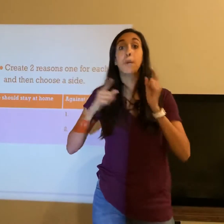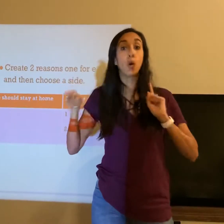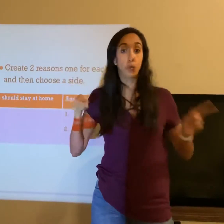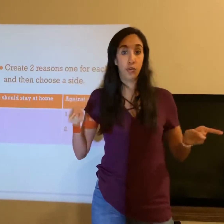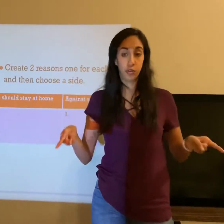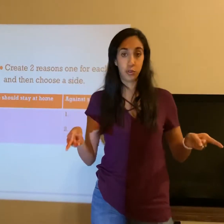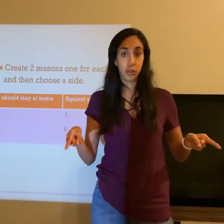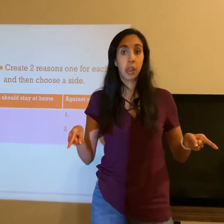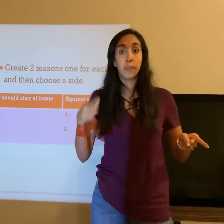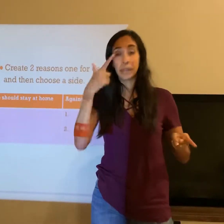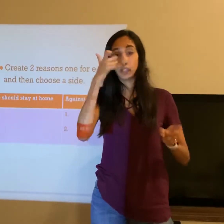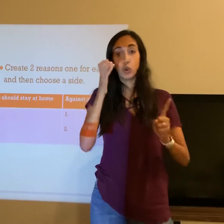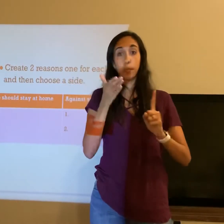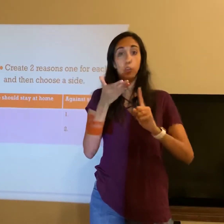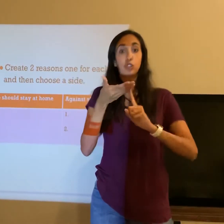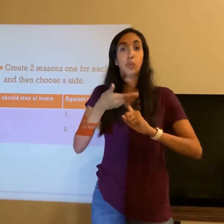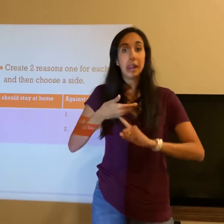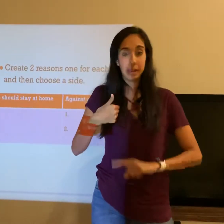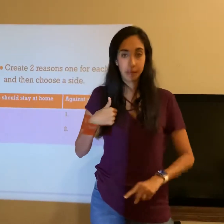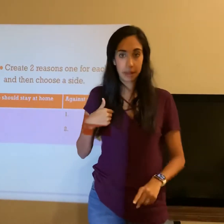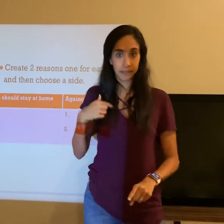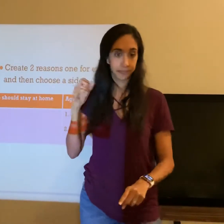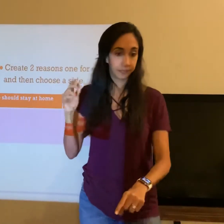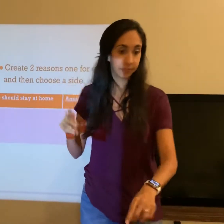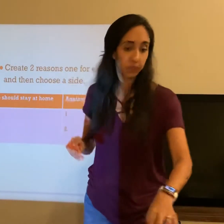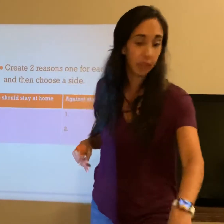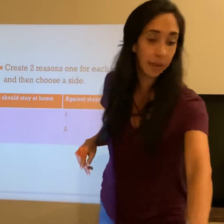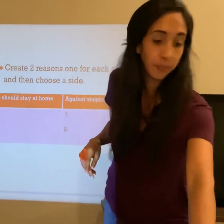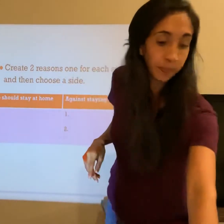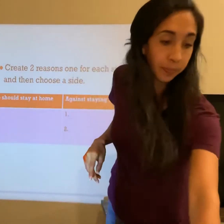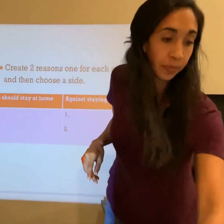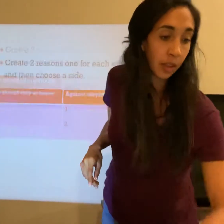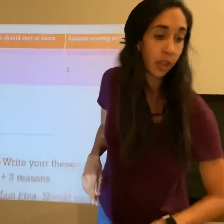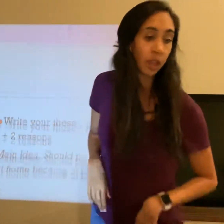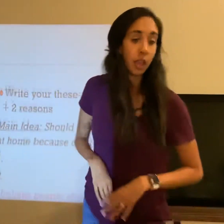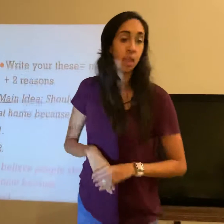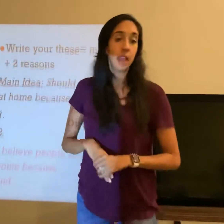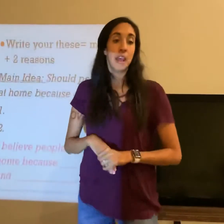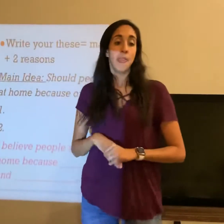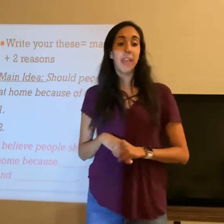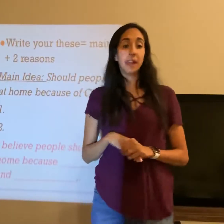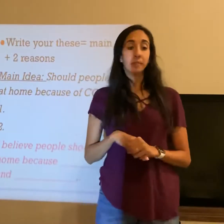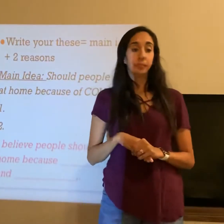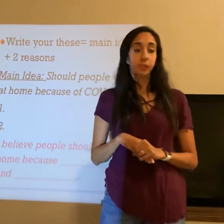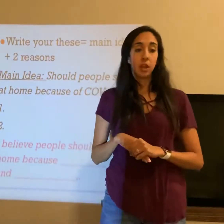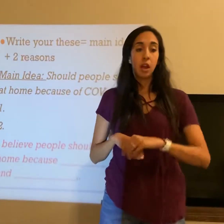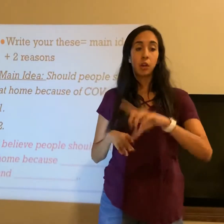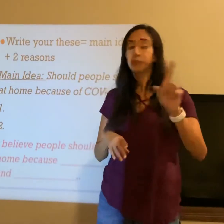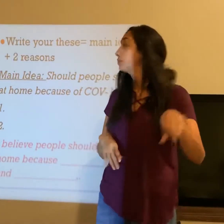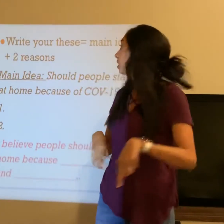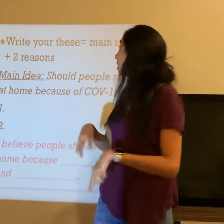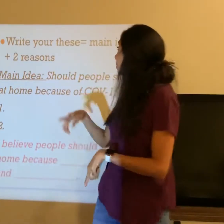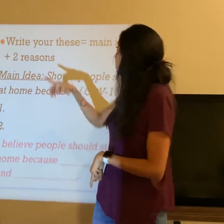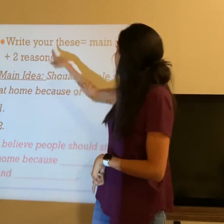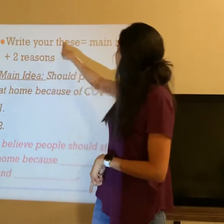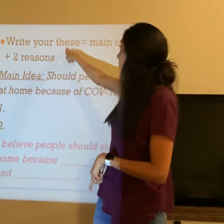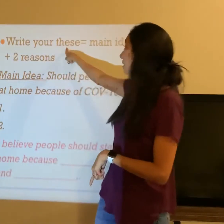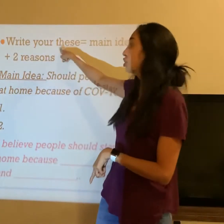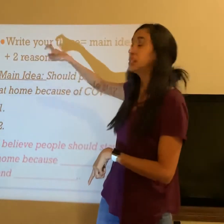both because you are persuading me. Okay? Then, I wrote this wrong, but I should